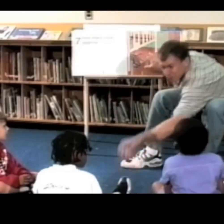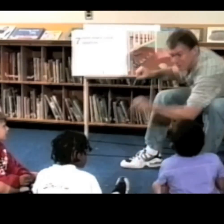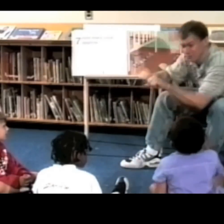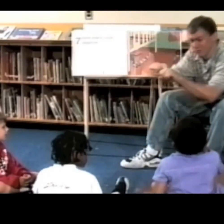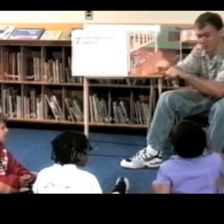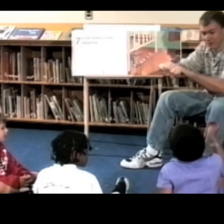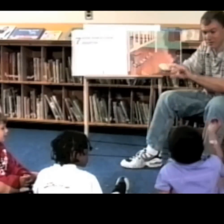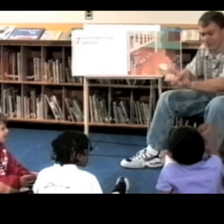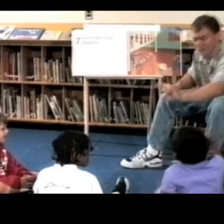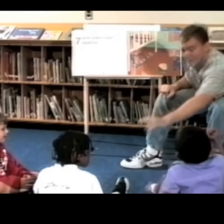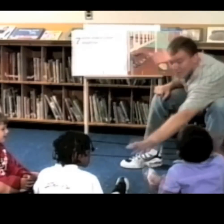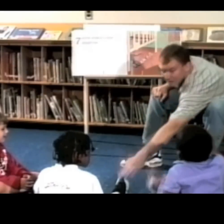Here are the shoes.